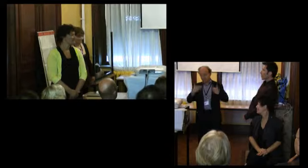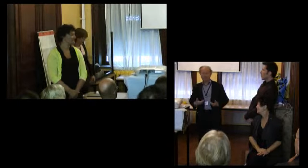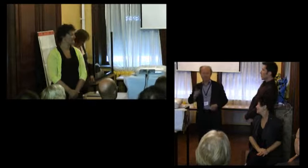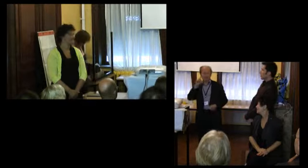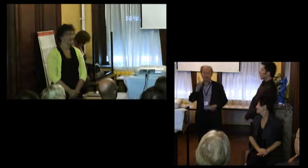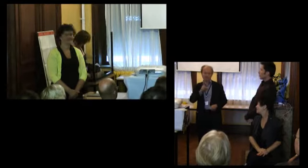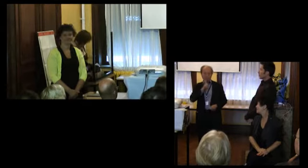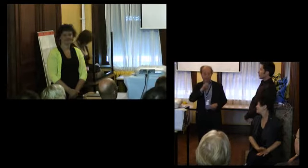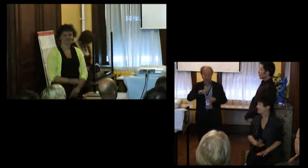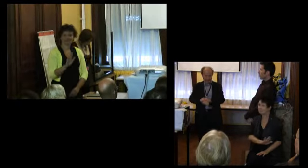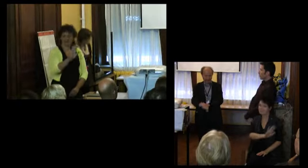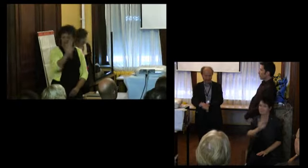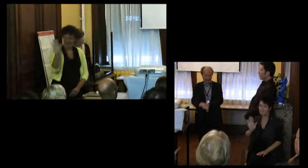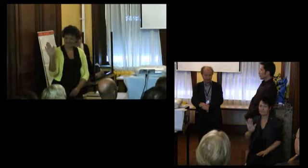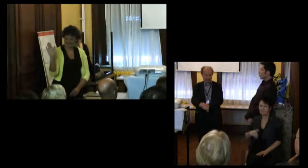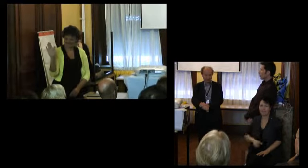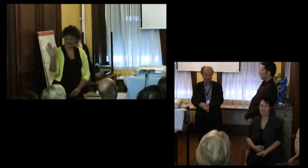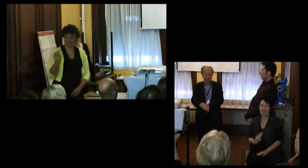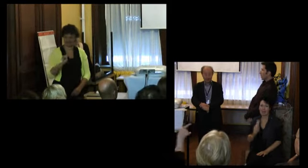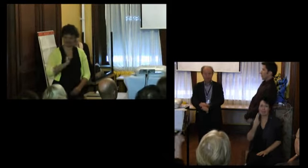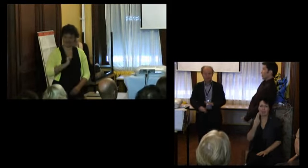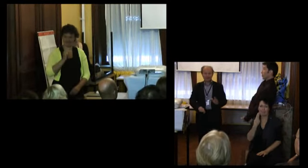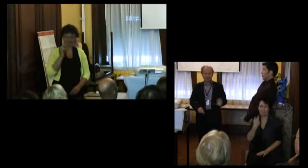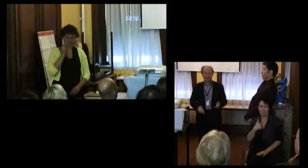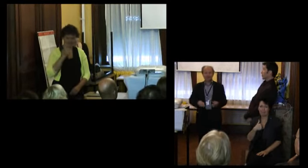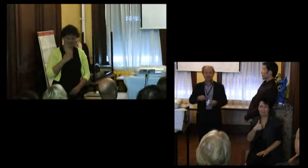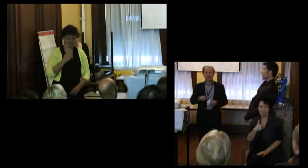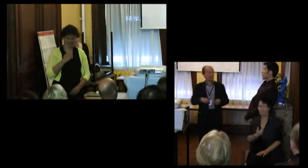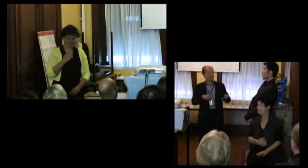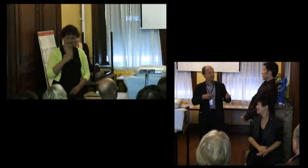Hello everyone, I'm a deaf person.